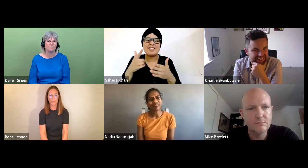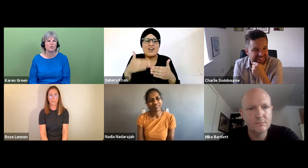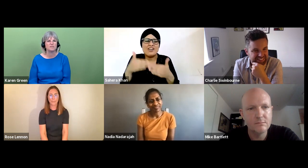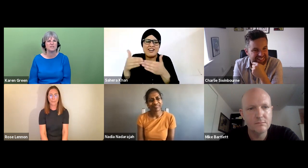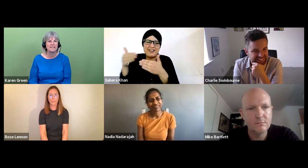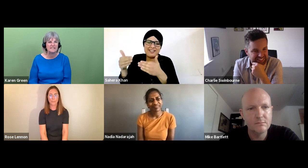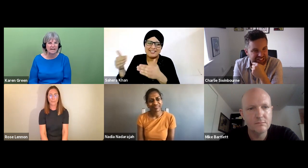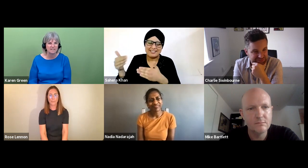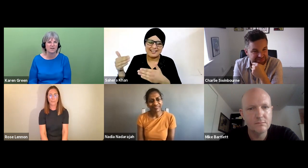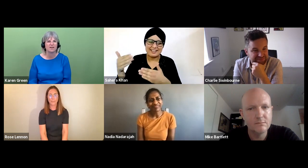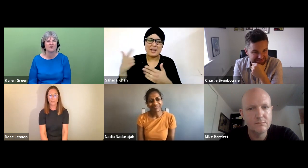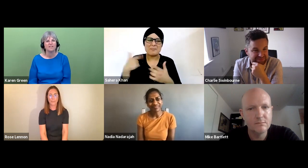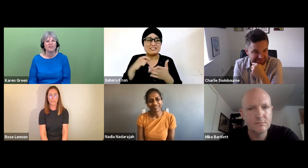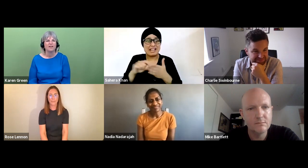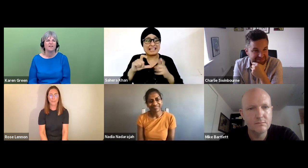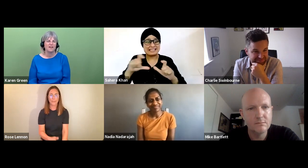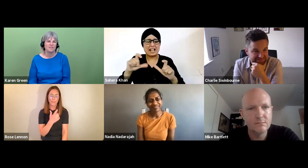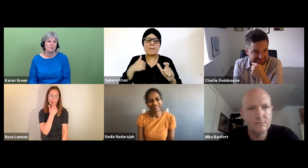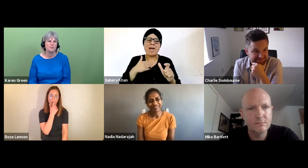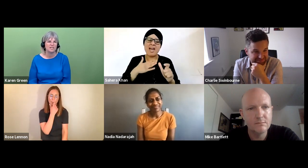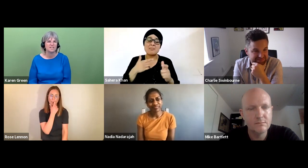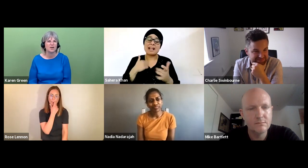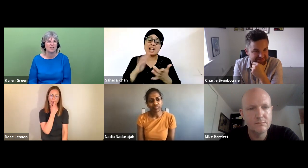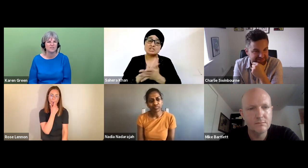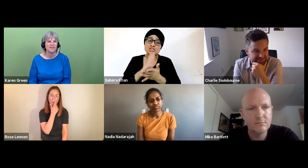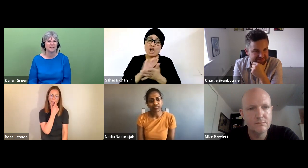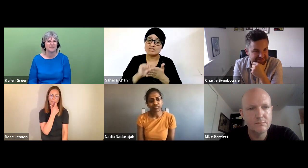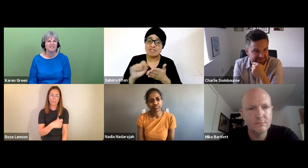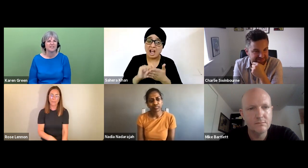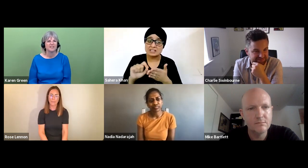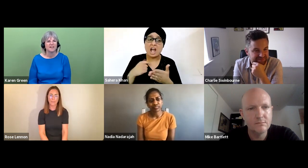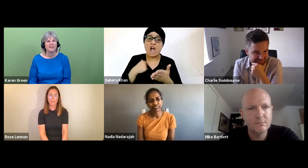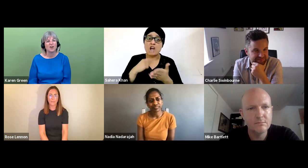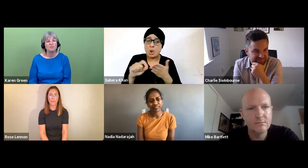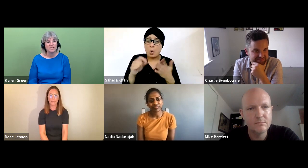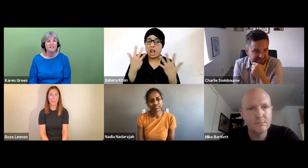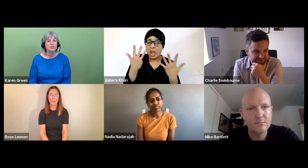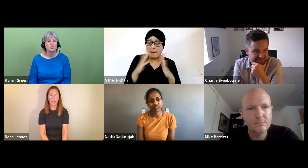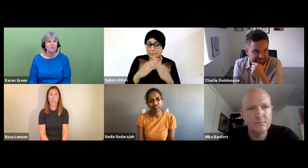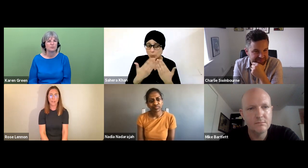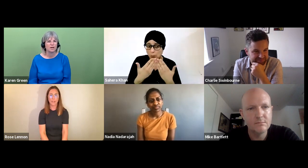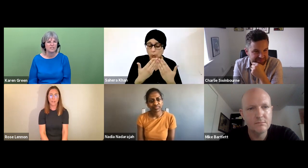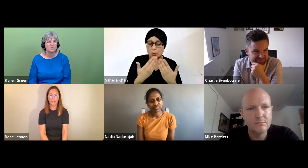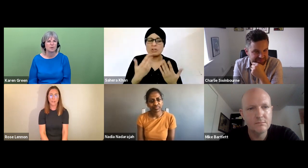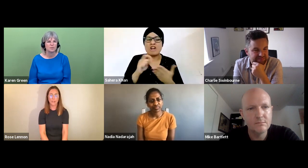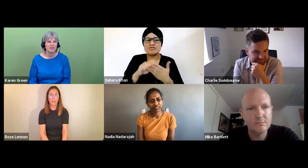in the lead actor and the processes after that. And I really enjoyed the writing process. So